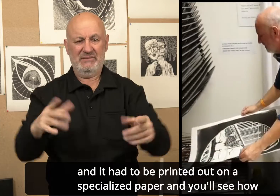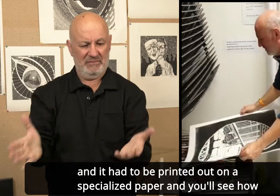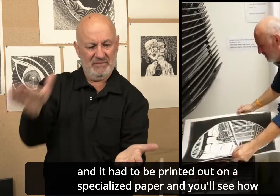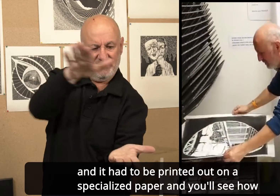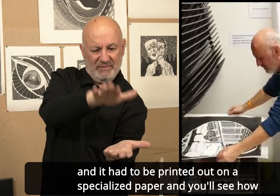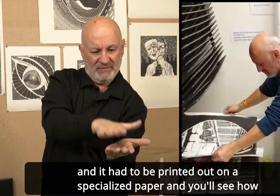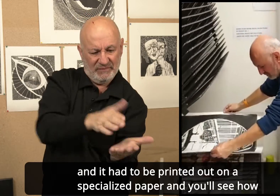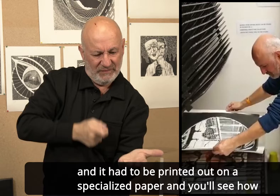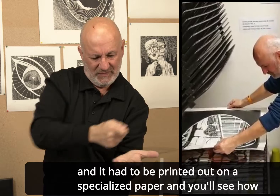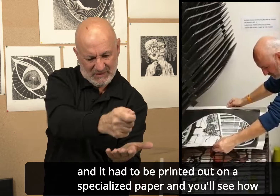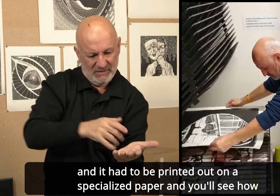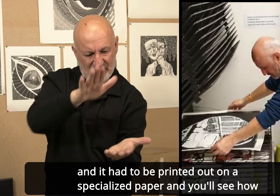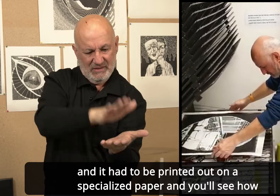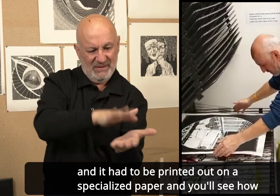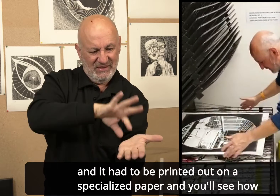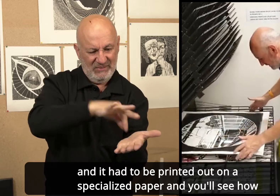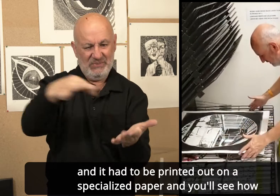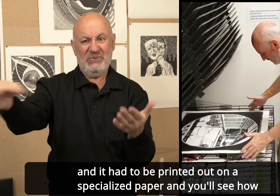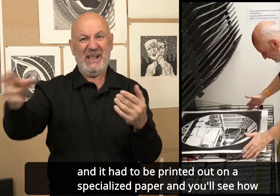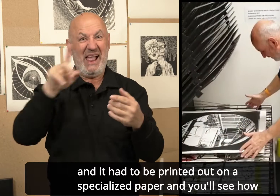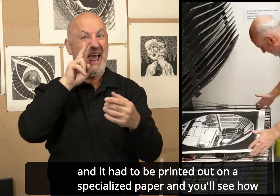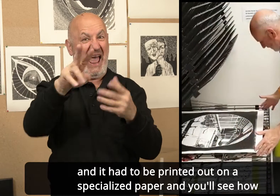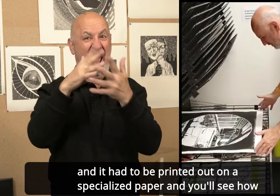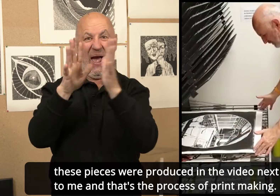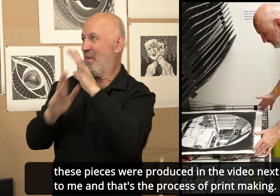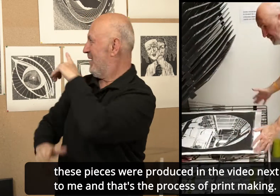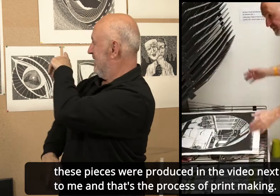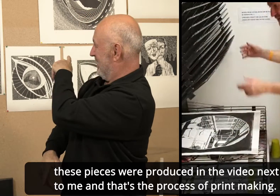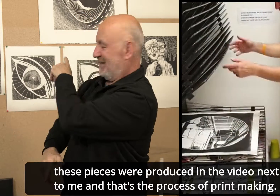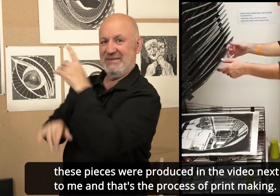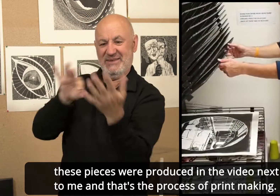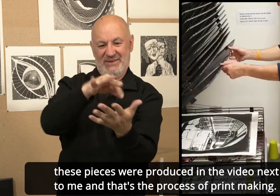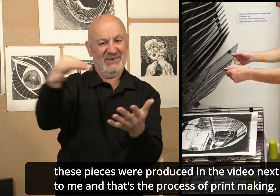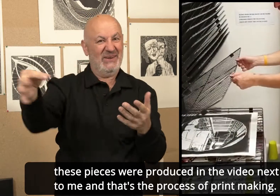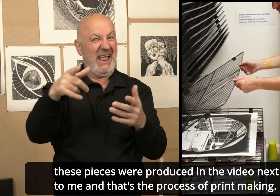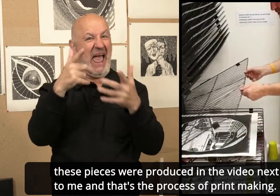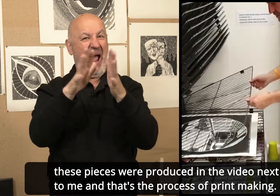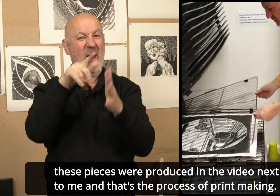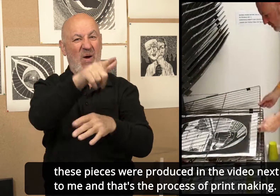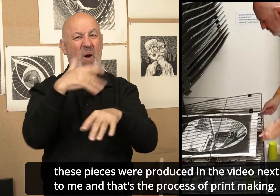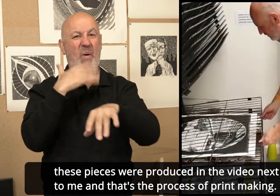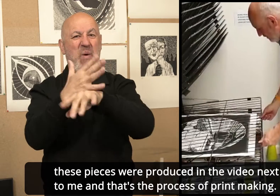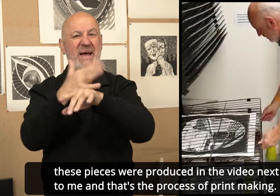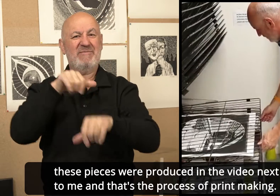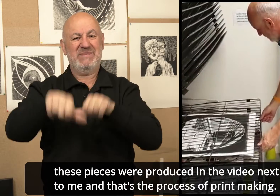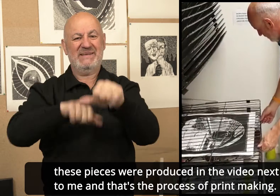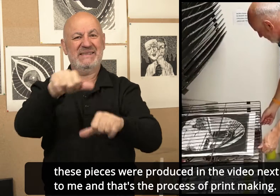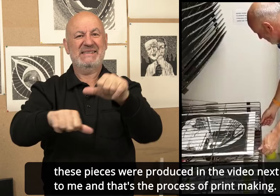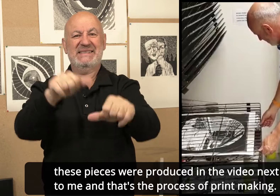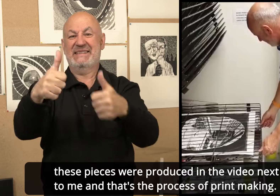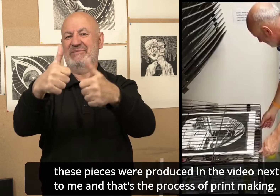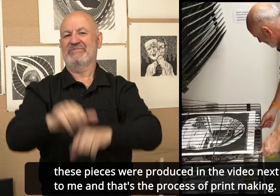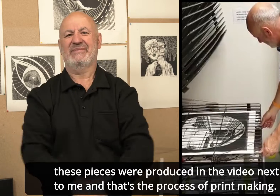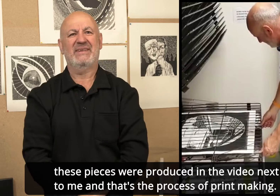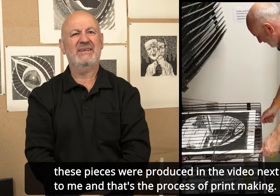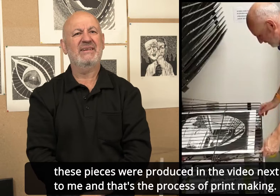had to be printed out on specialised paper, and you'll see how these pieces were produced in the video next to me. And